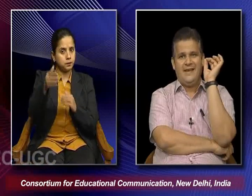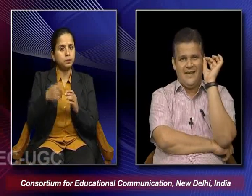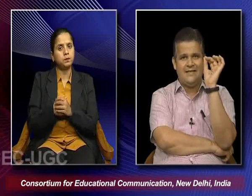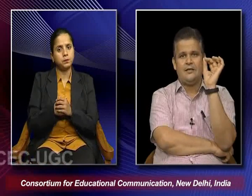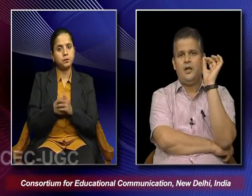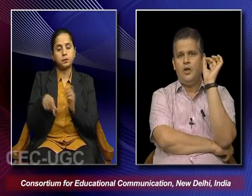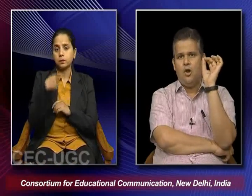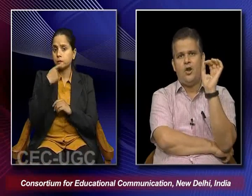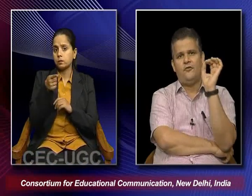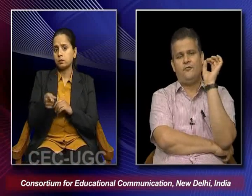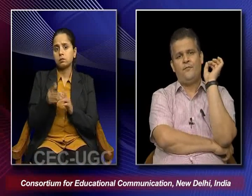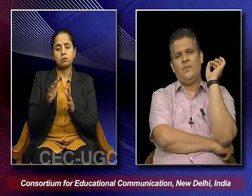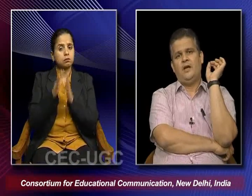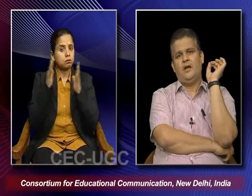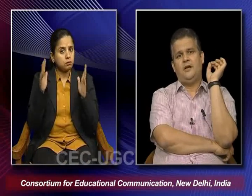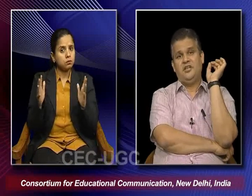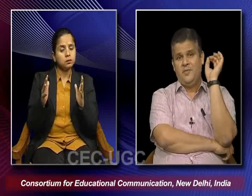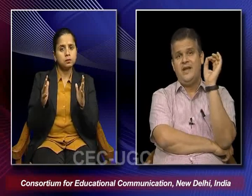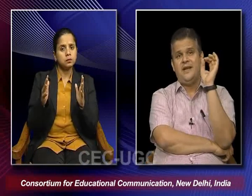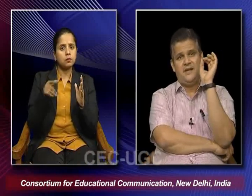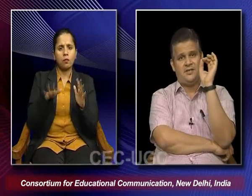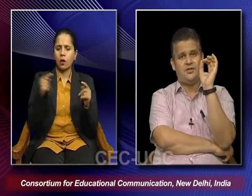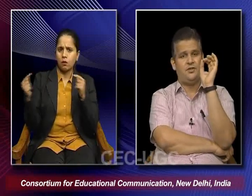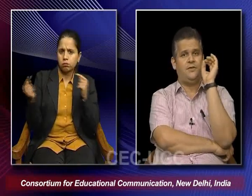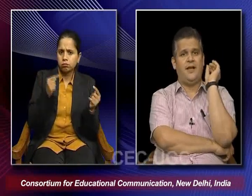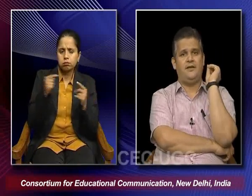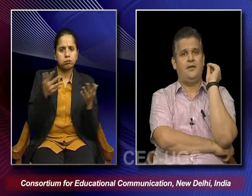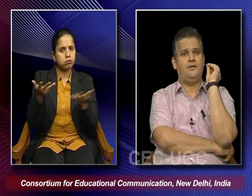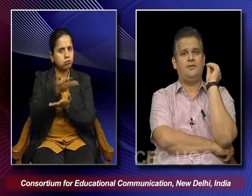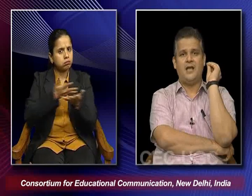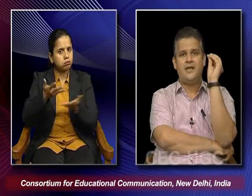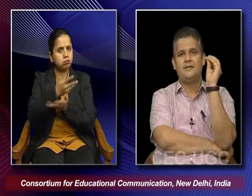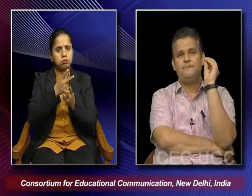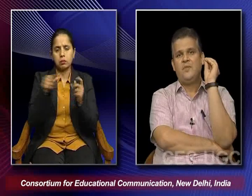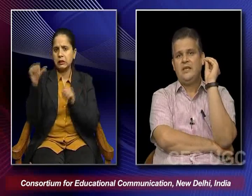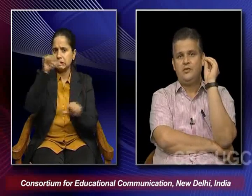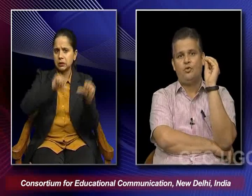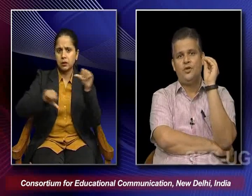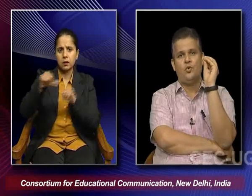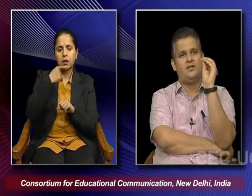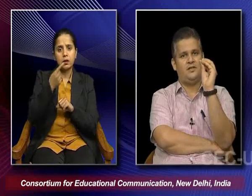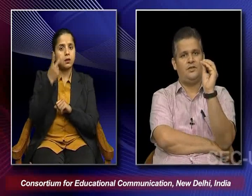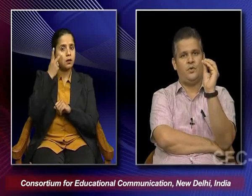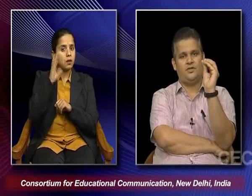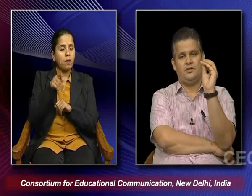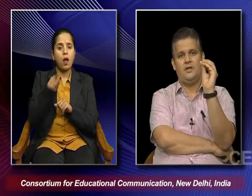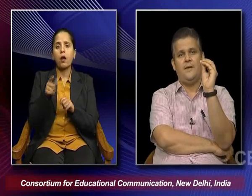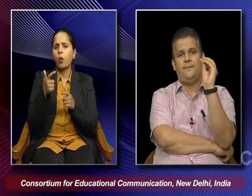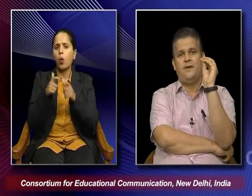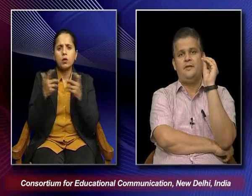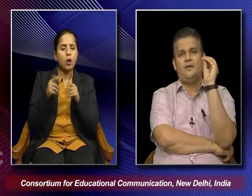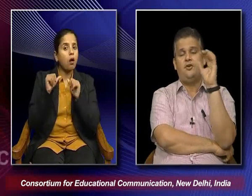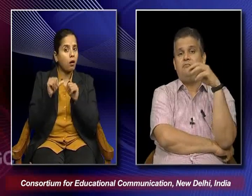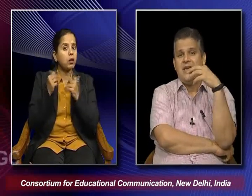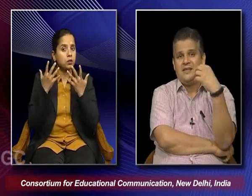there is a lot of debate and discussion, and science is looking to answer these questions.